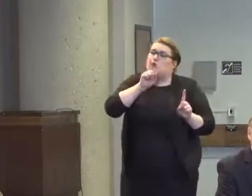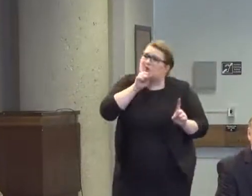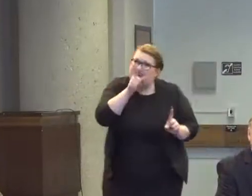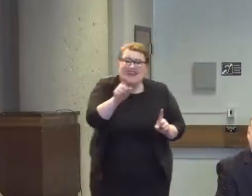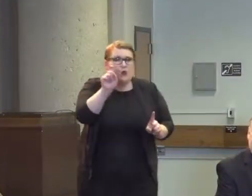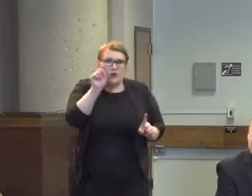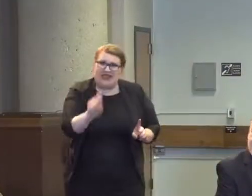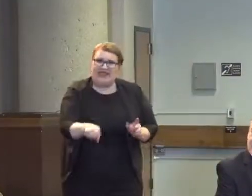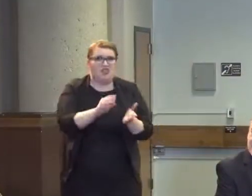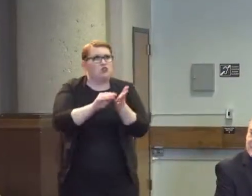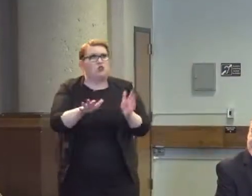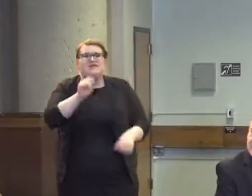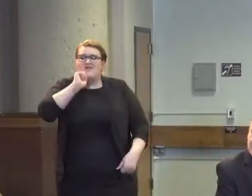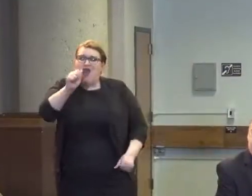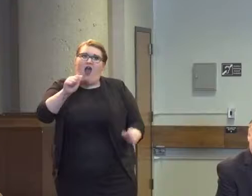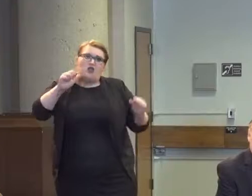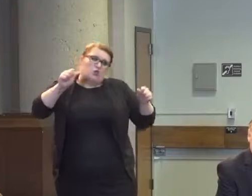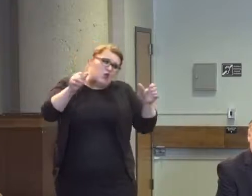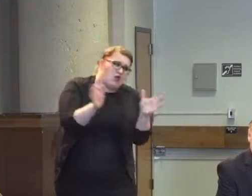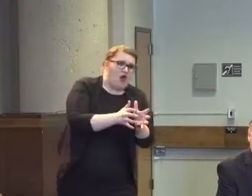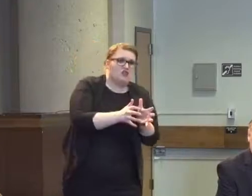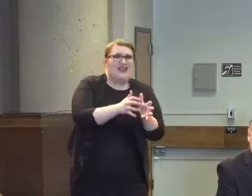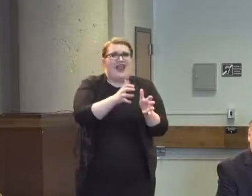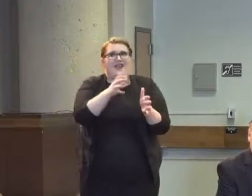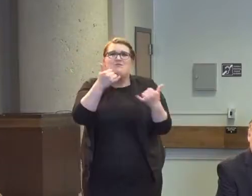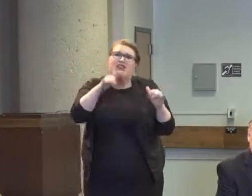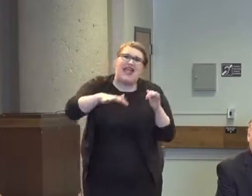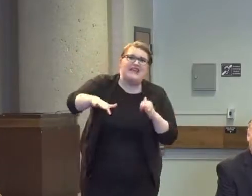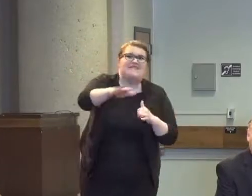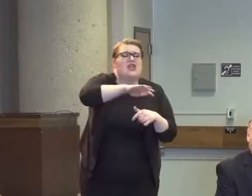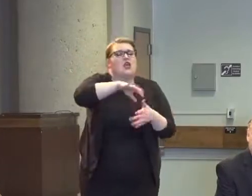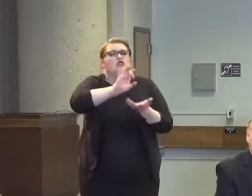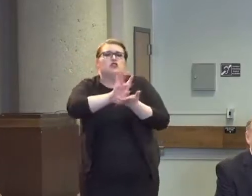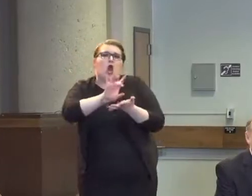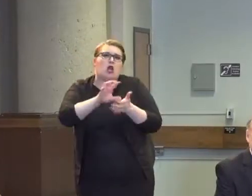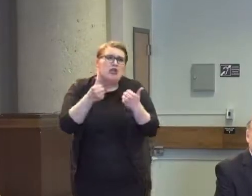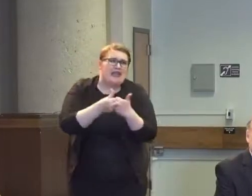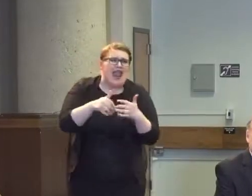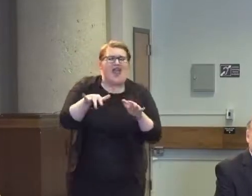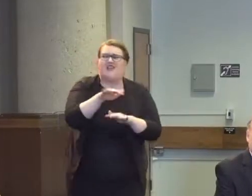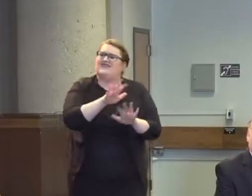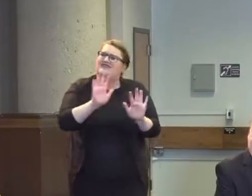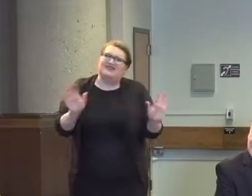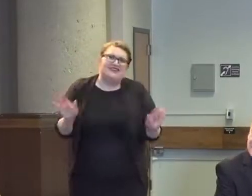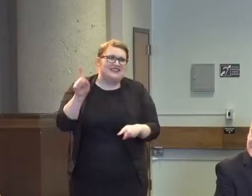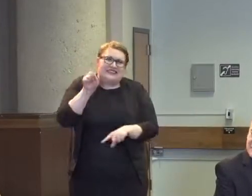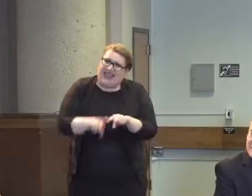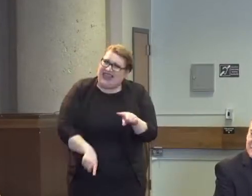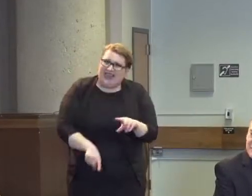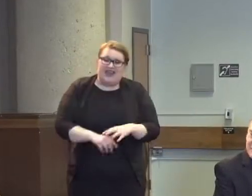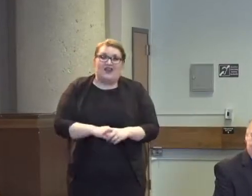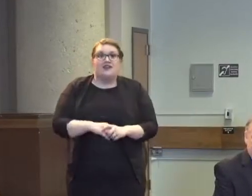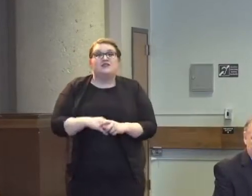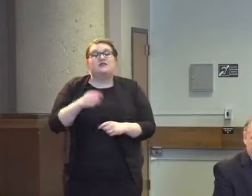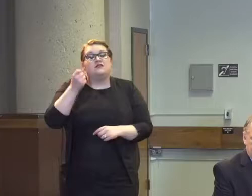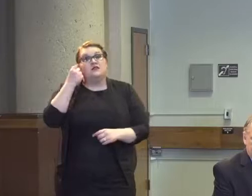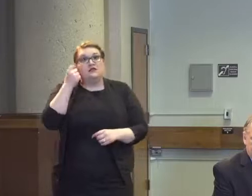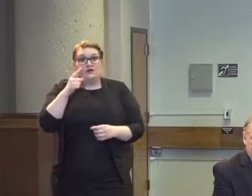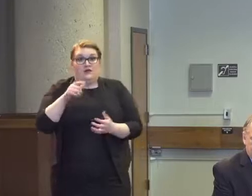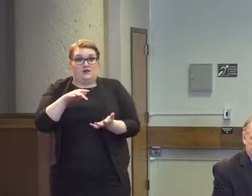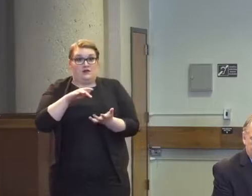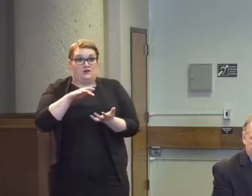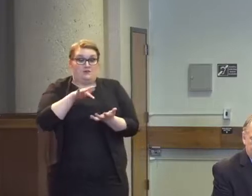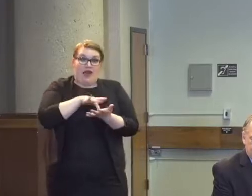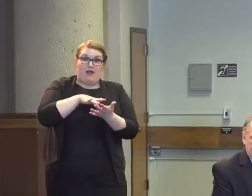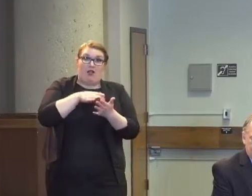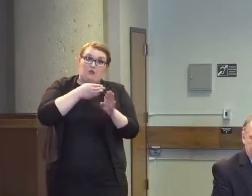play fields, you know, large groups of students playing a soccer game, those sorts of things, because as the medical